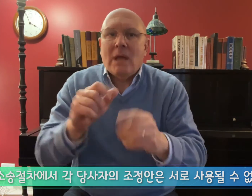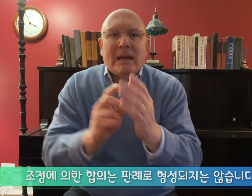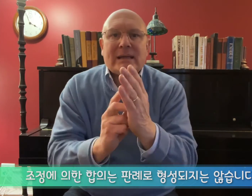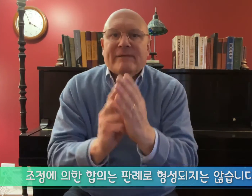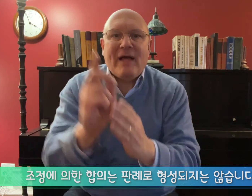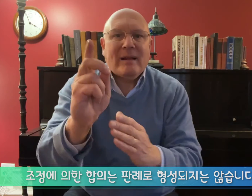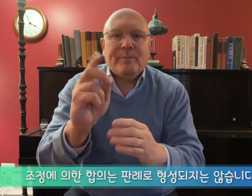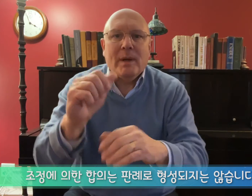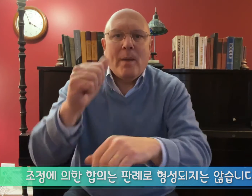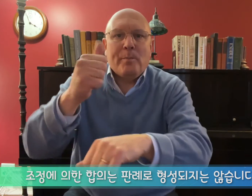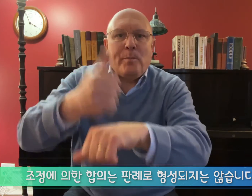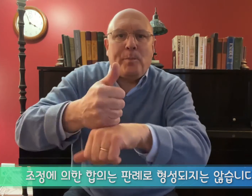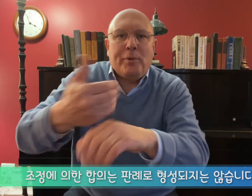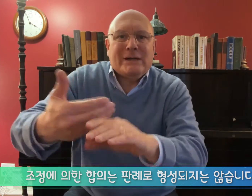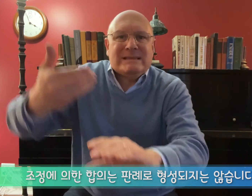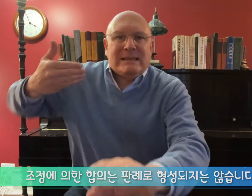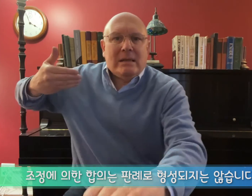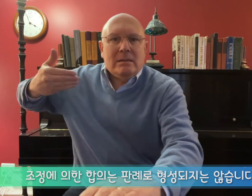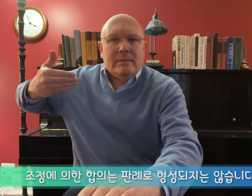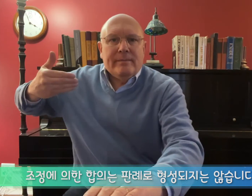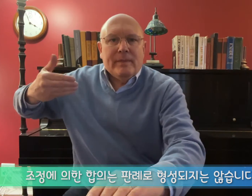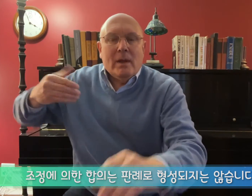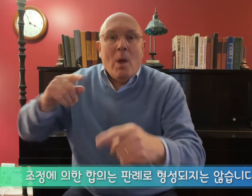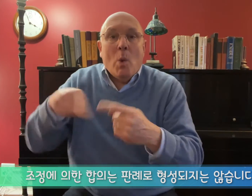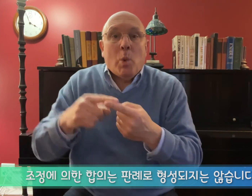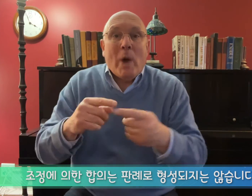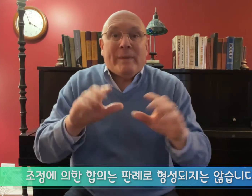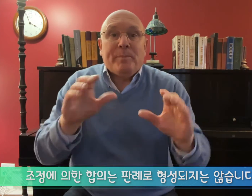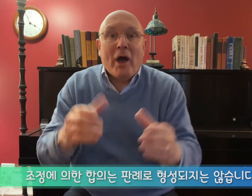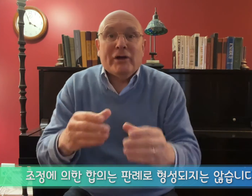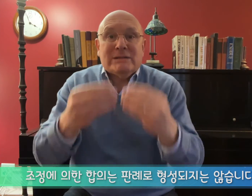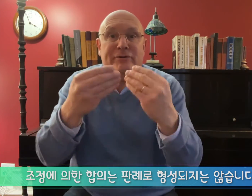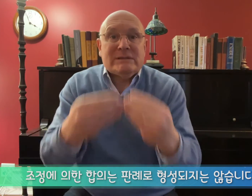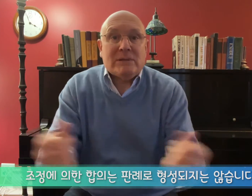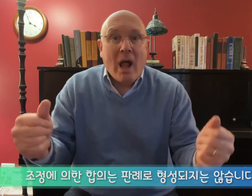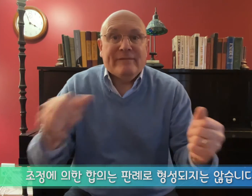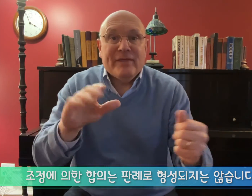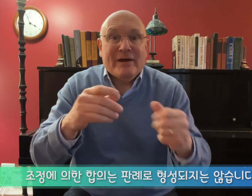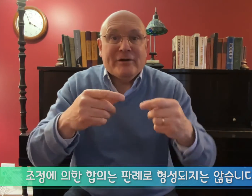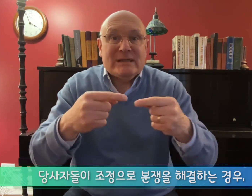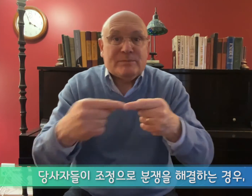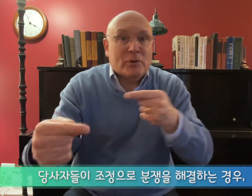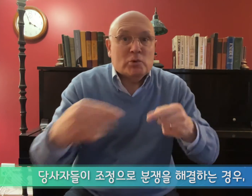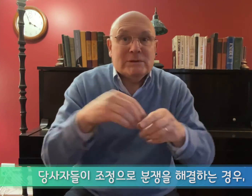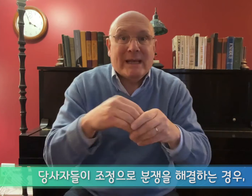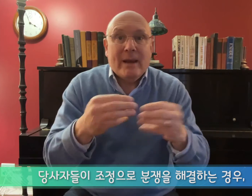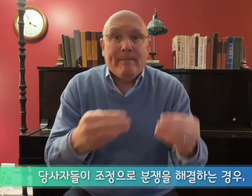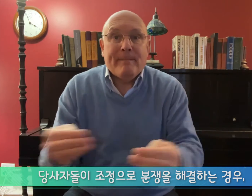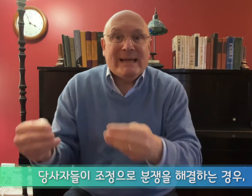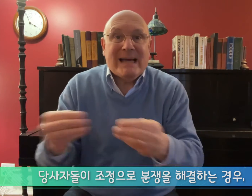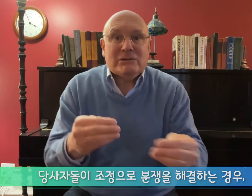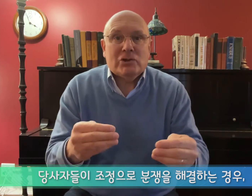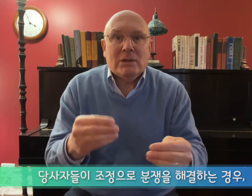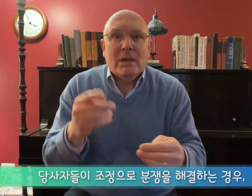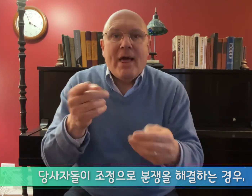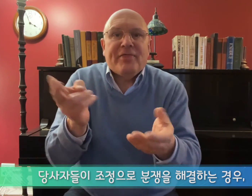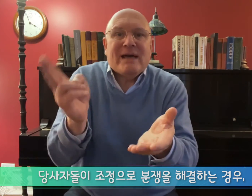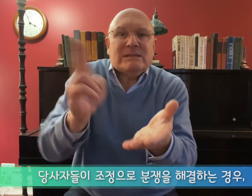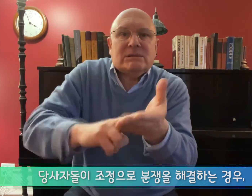A mediation agreement does not develop precedent. When parties resolve their disputes in